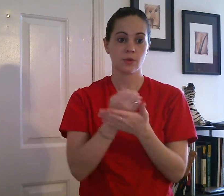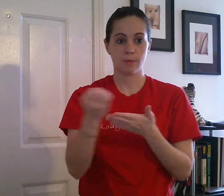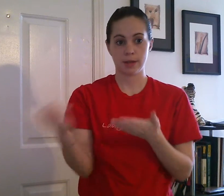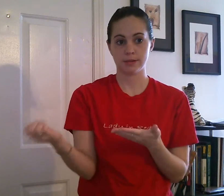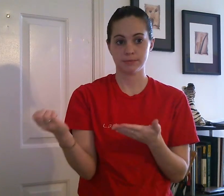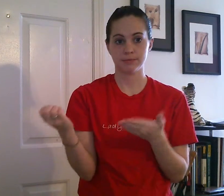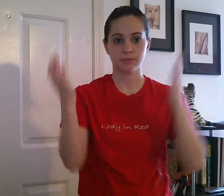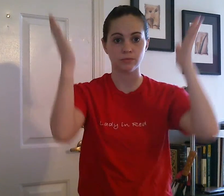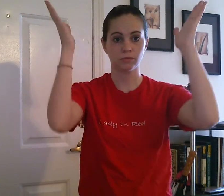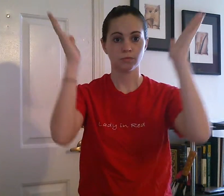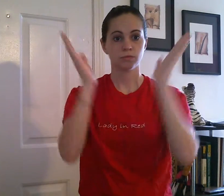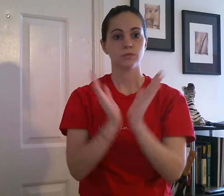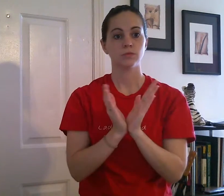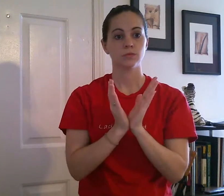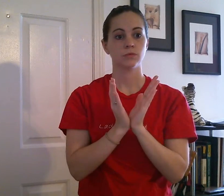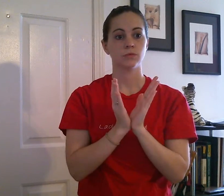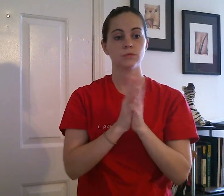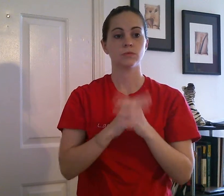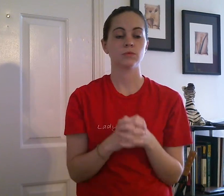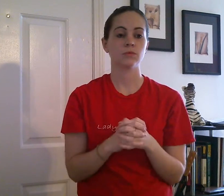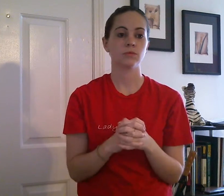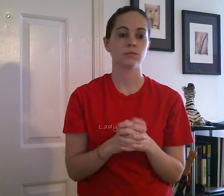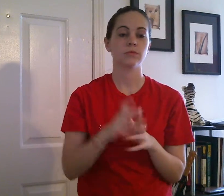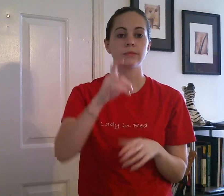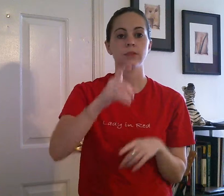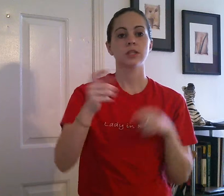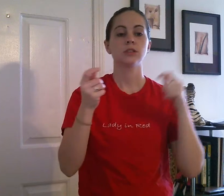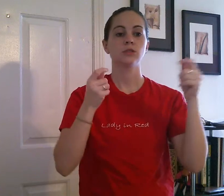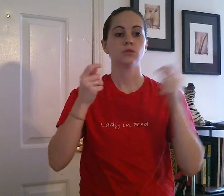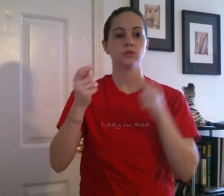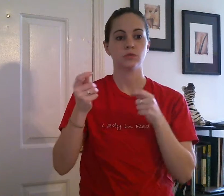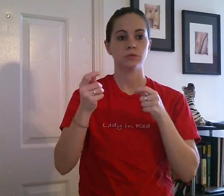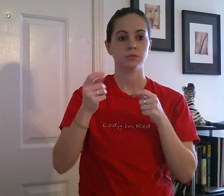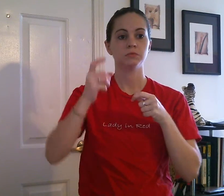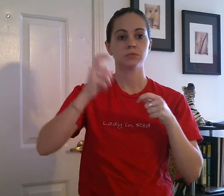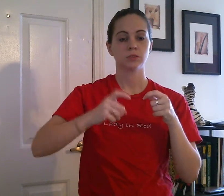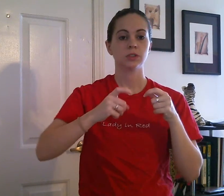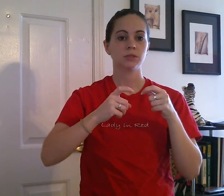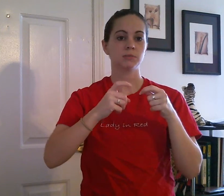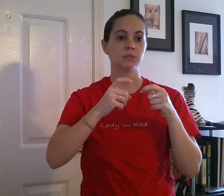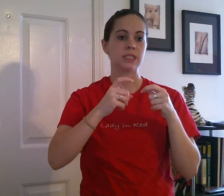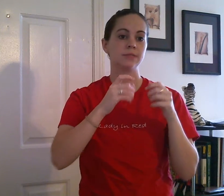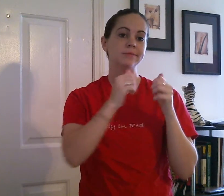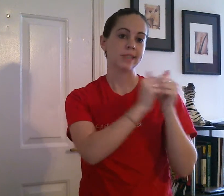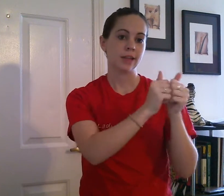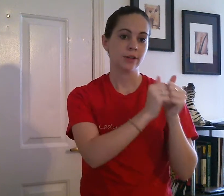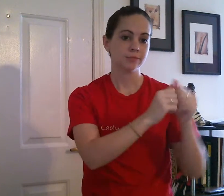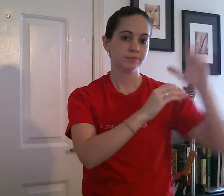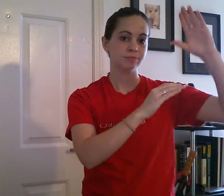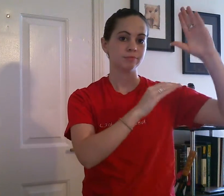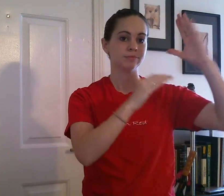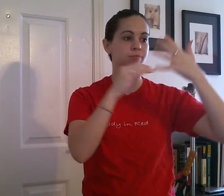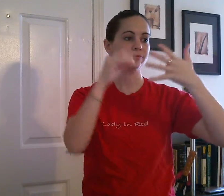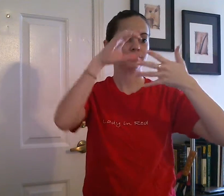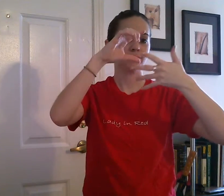or controlled. These control measures are often used in combination with each other. A hazard is something